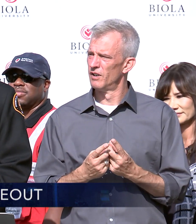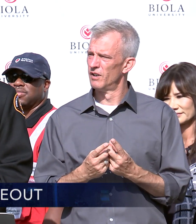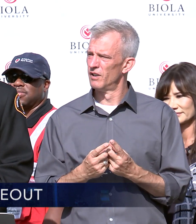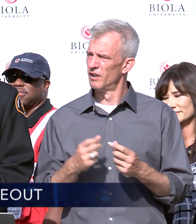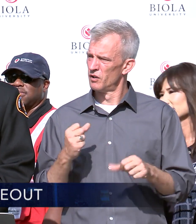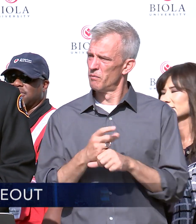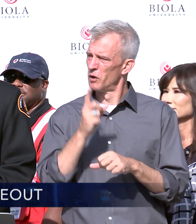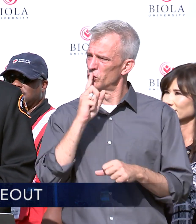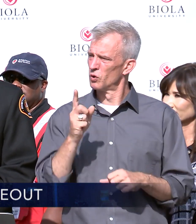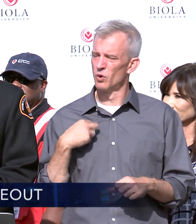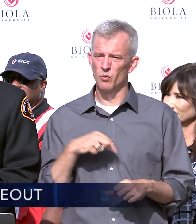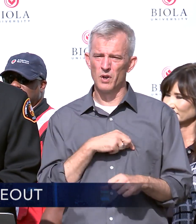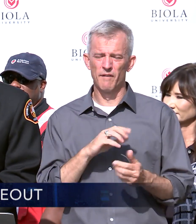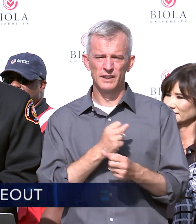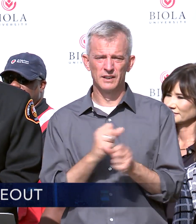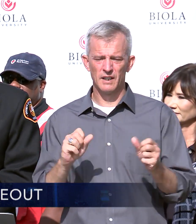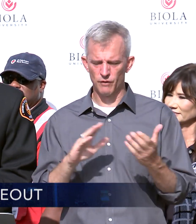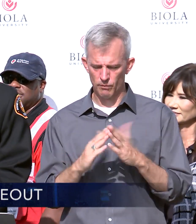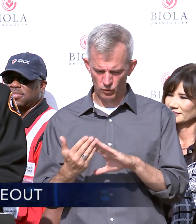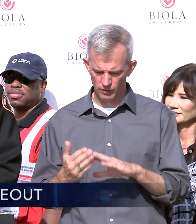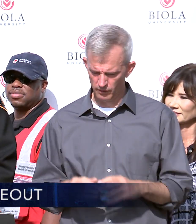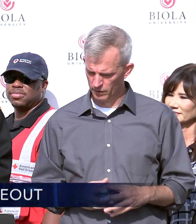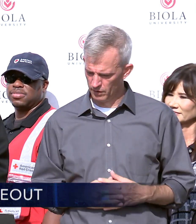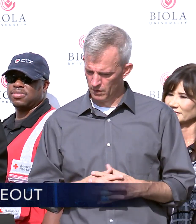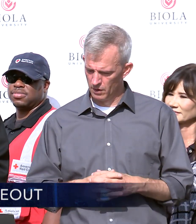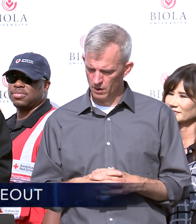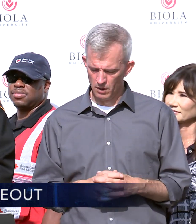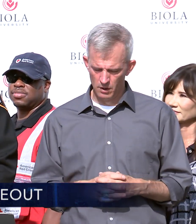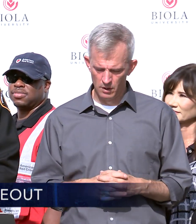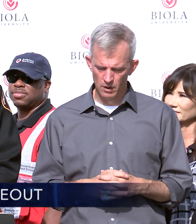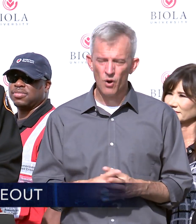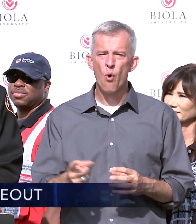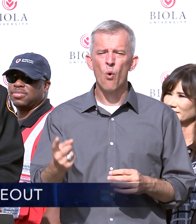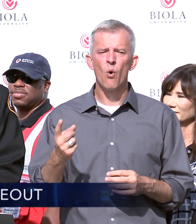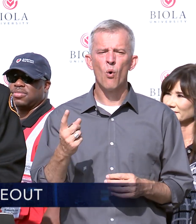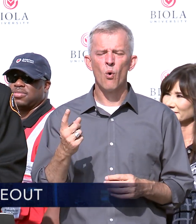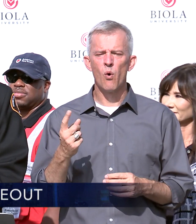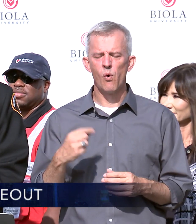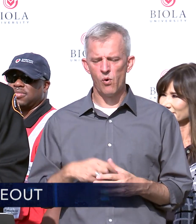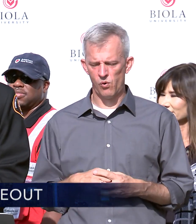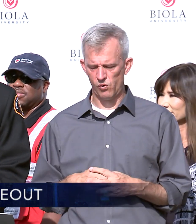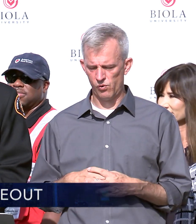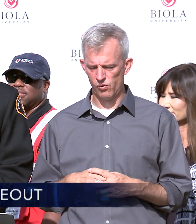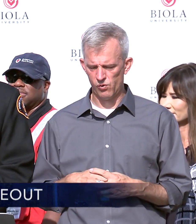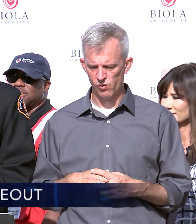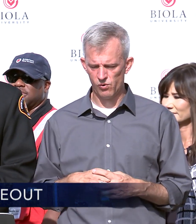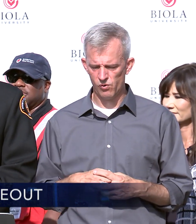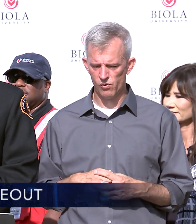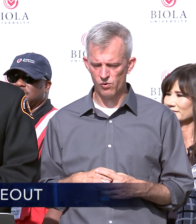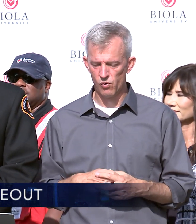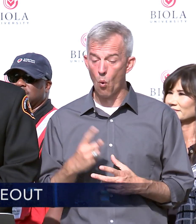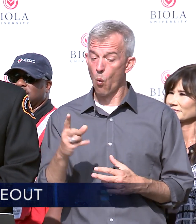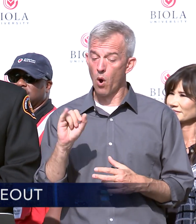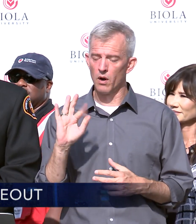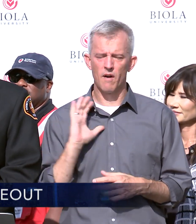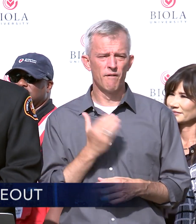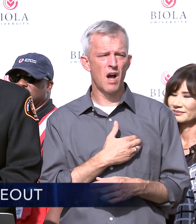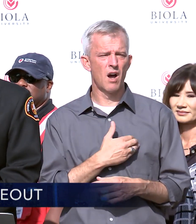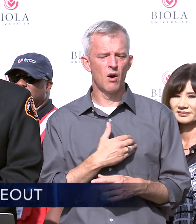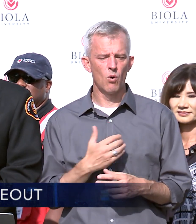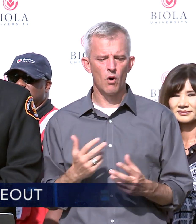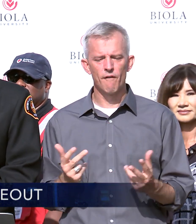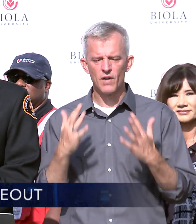ensuring that we have a safe community. One of the philosophies of our firefighters and